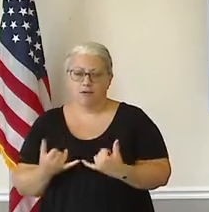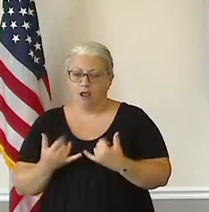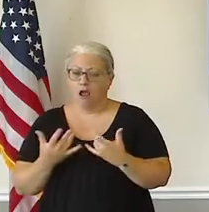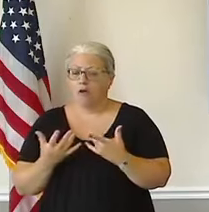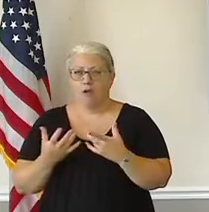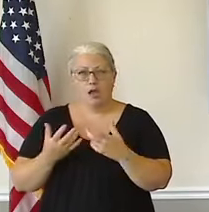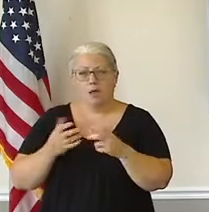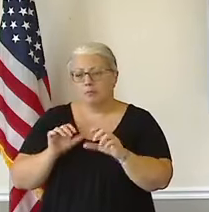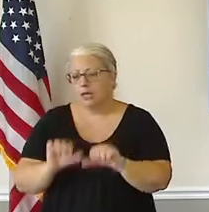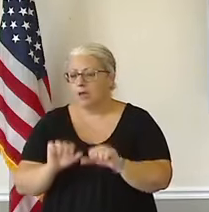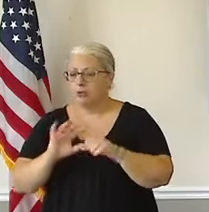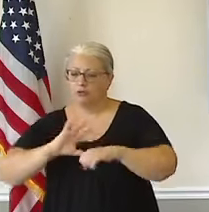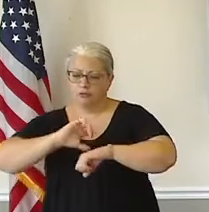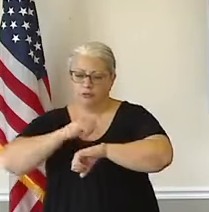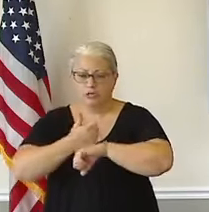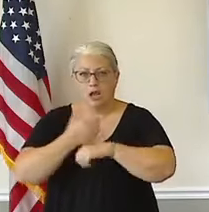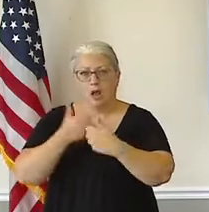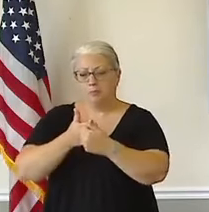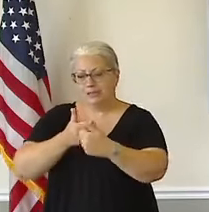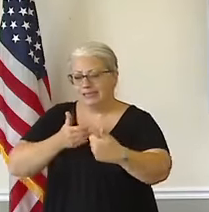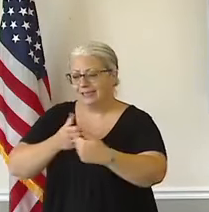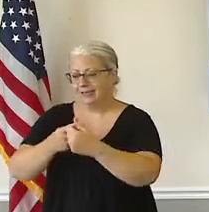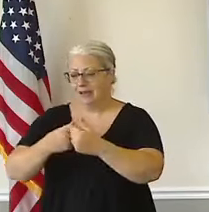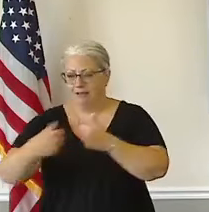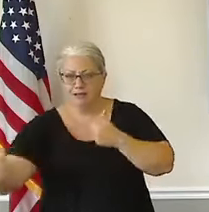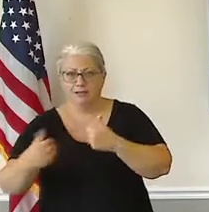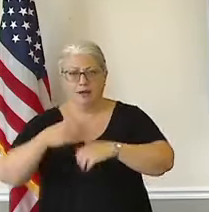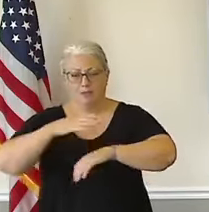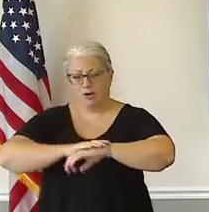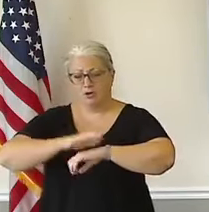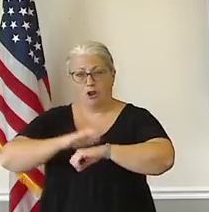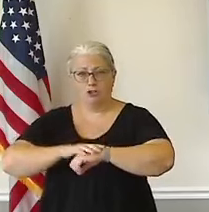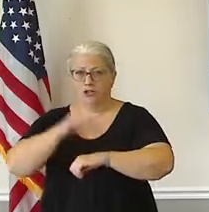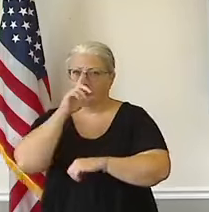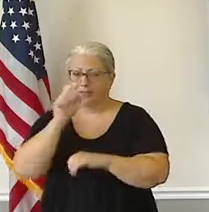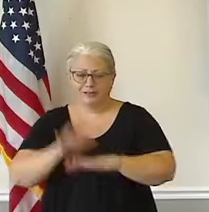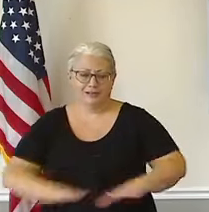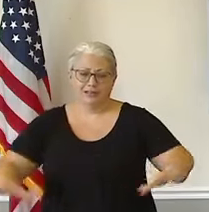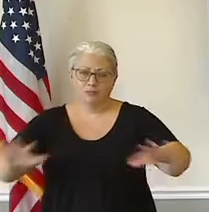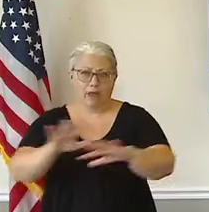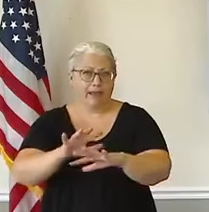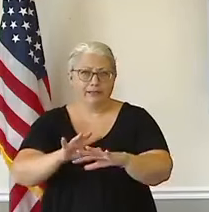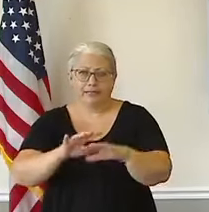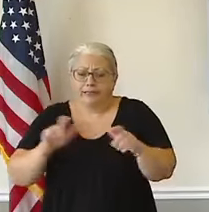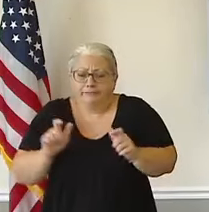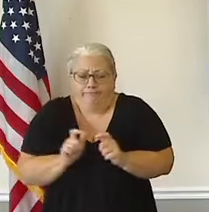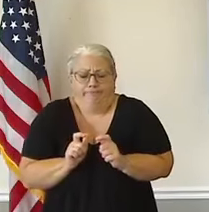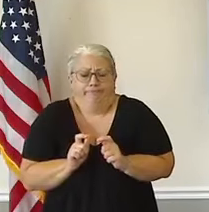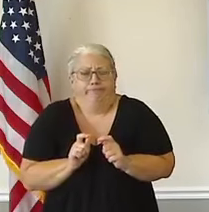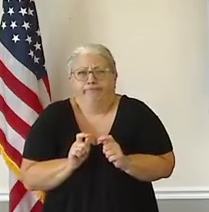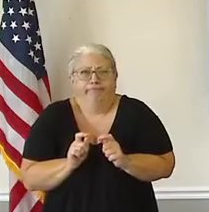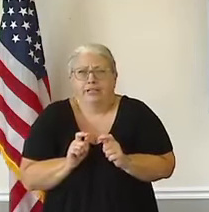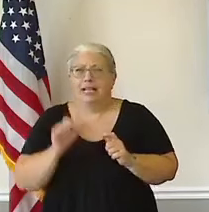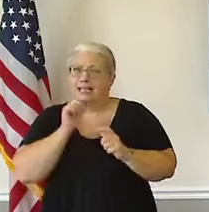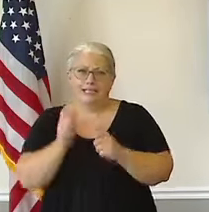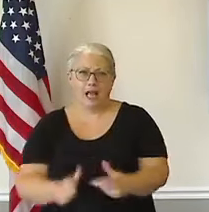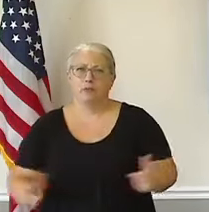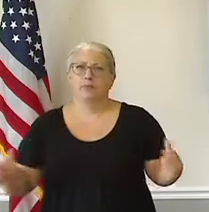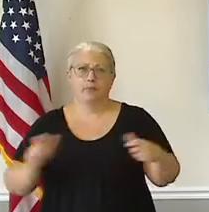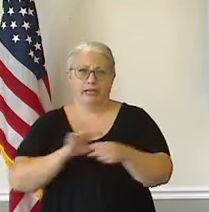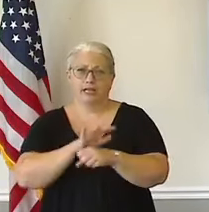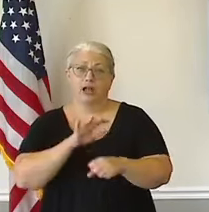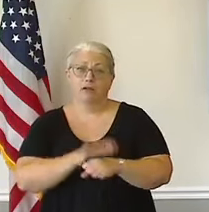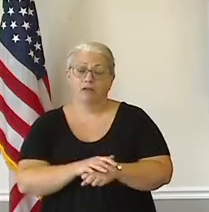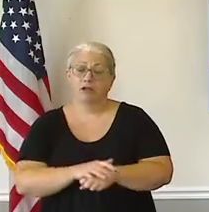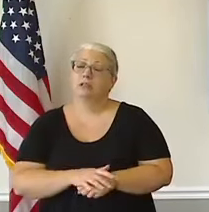distance and precautions because the space just is inadequate, and they're working to meet those expectations, and we hope to have visitation up and